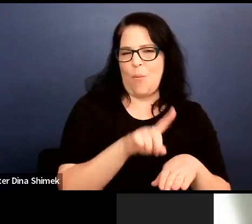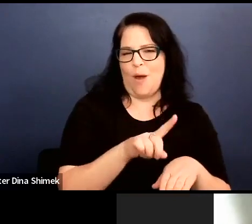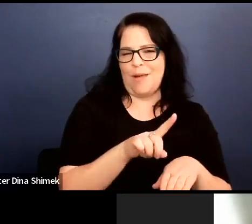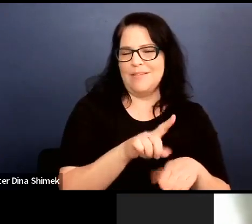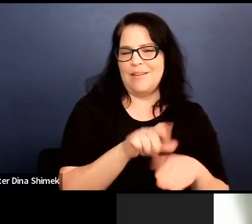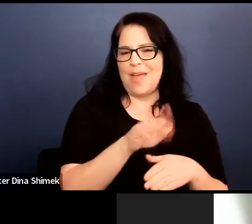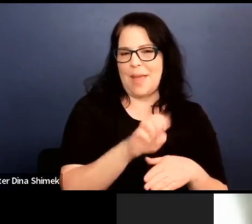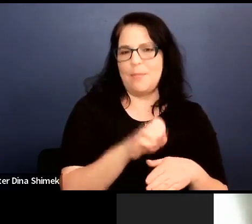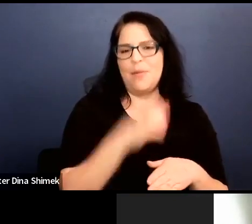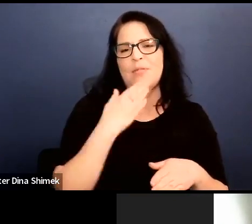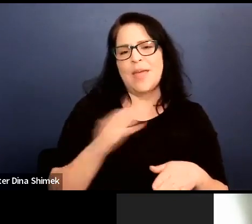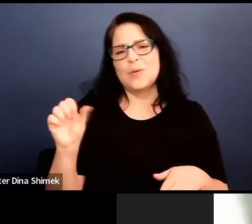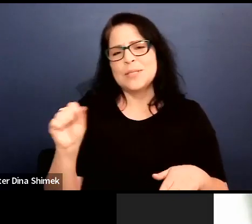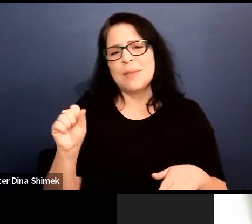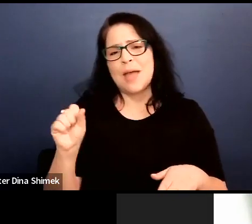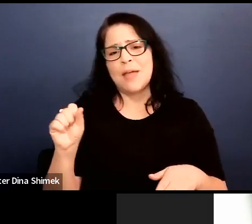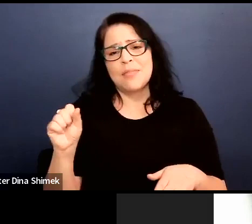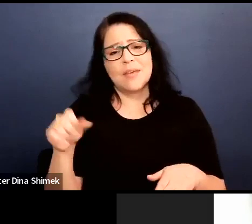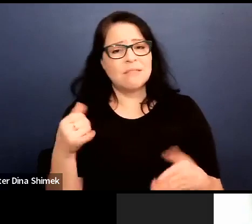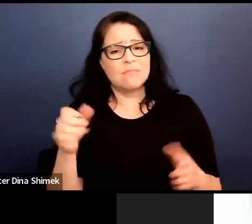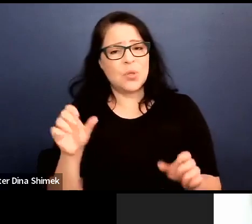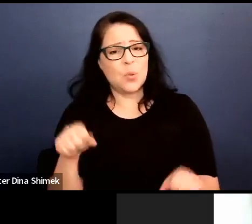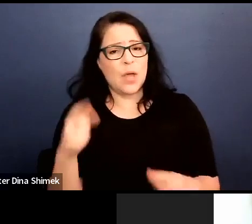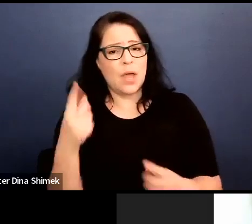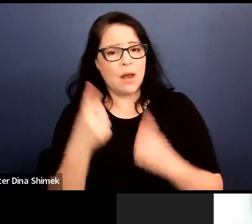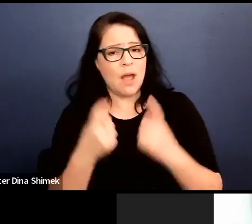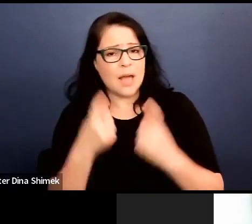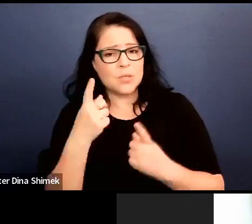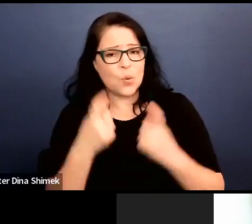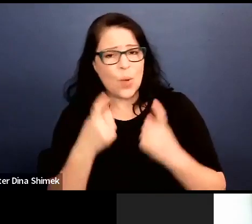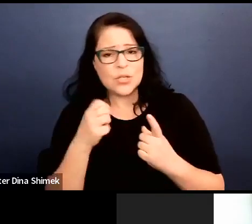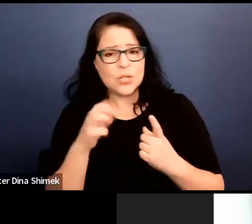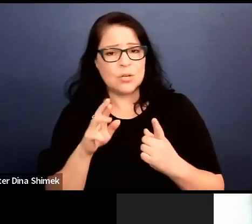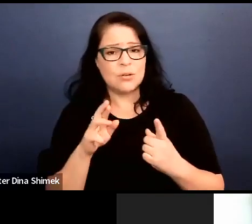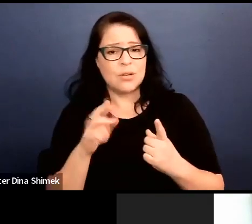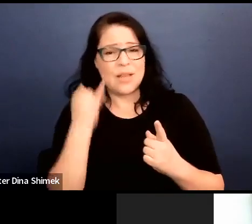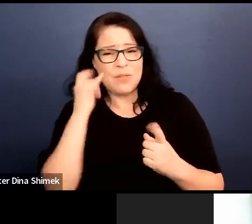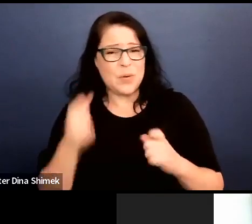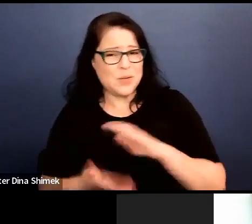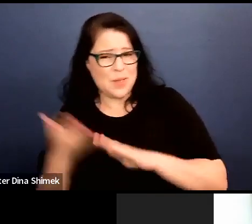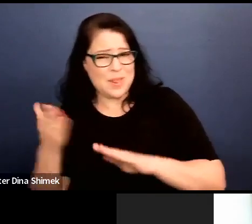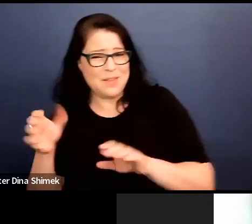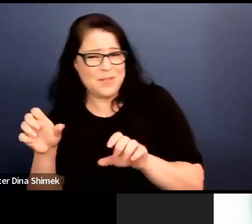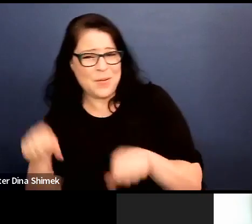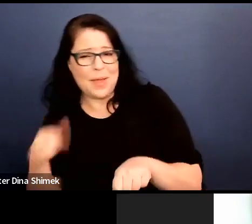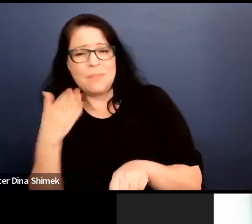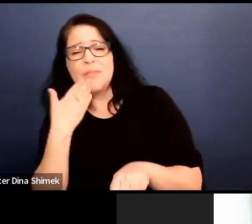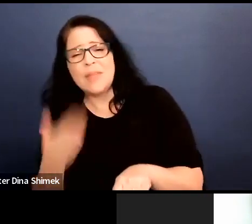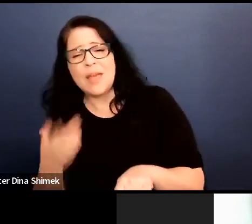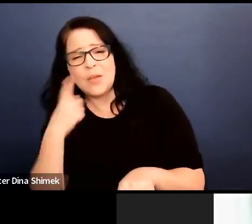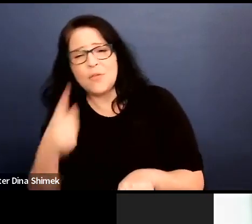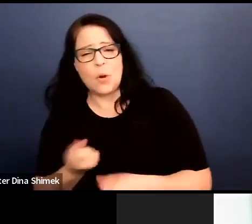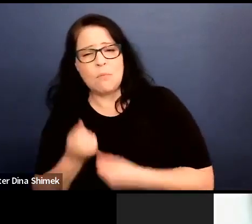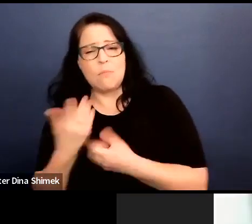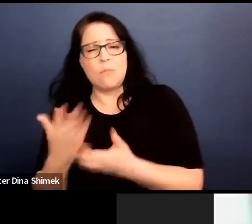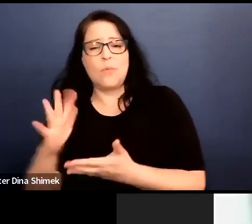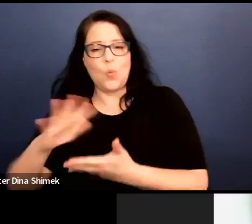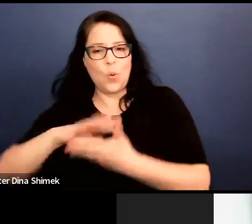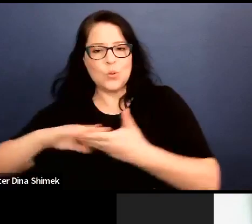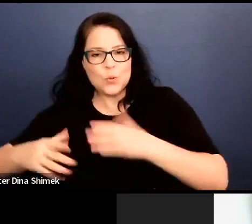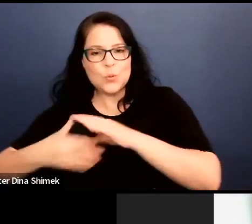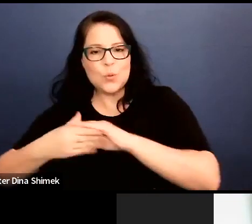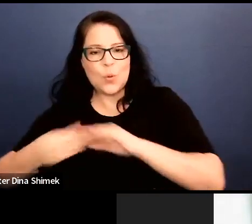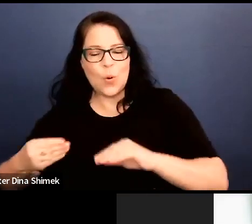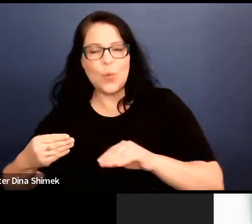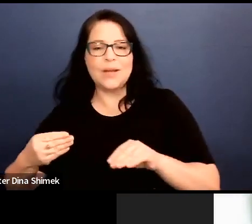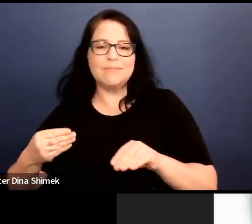Feel free if you want to do some Q&A if you want, or if you have somewhere to build, feel free to run. But thank you so much for just sharing a little bit of your story and spending some time